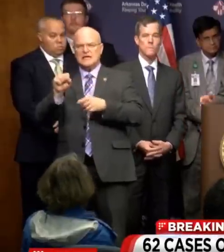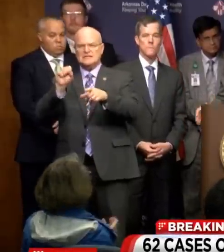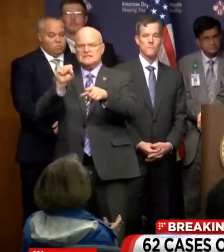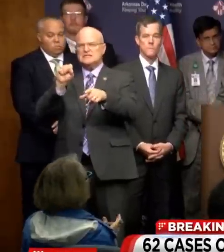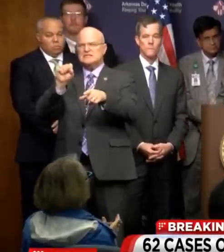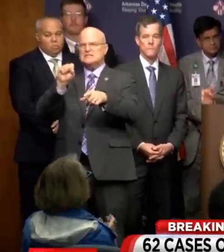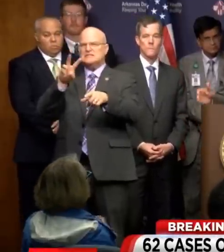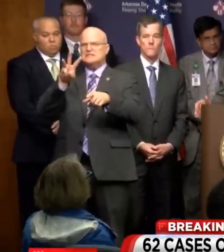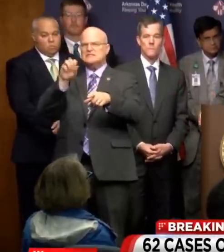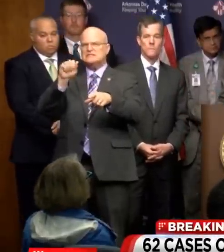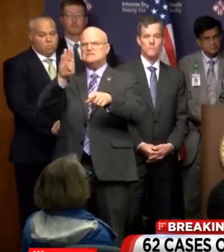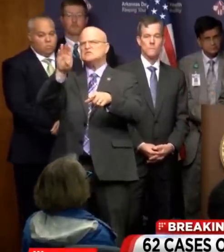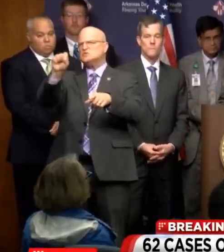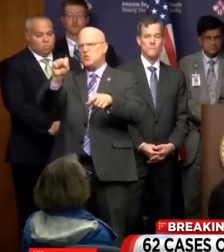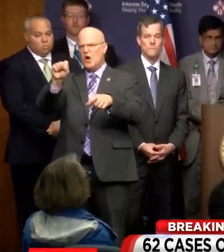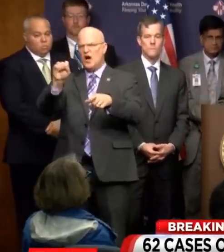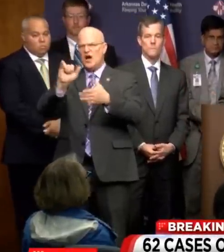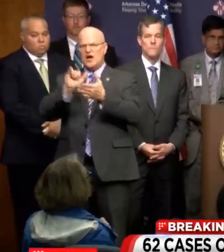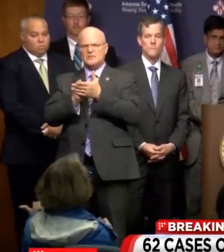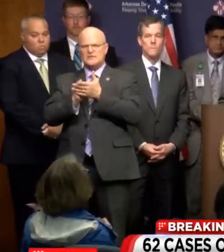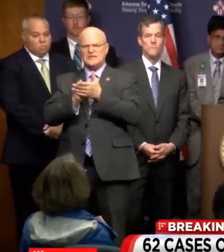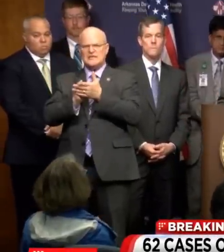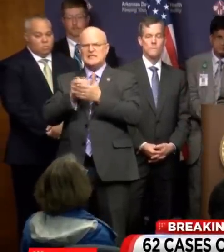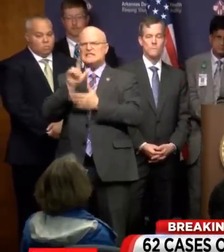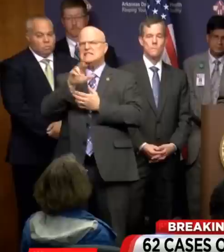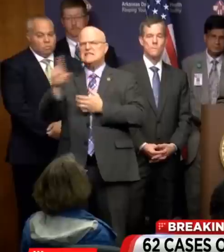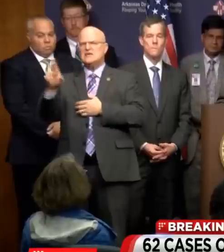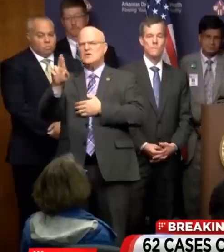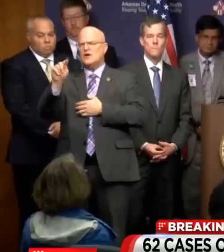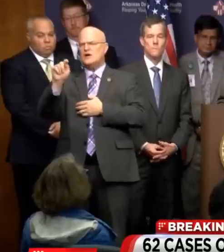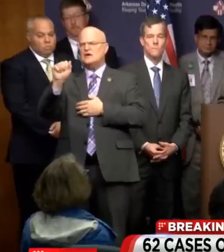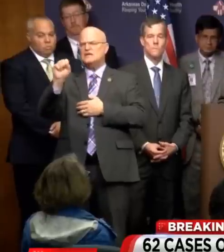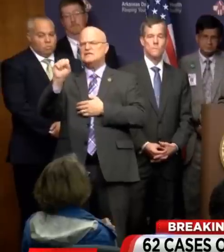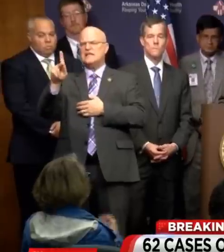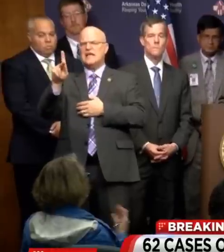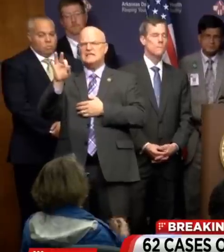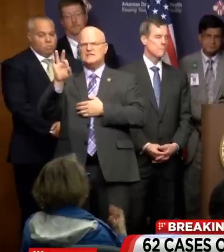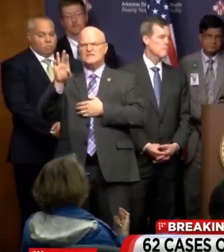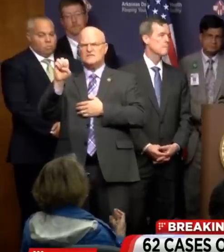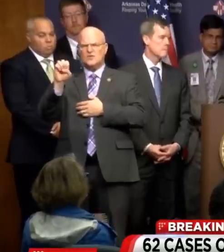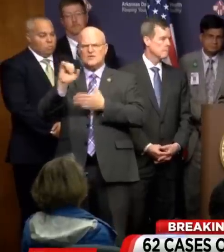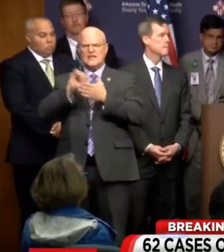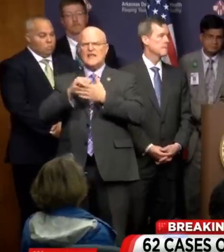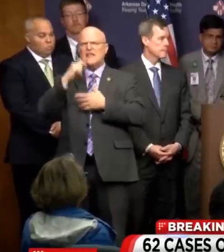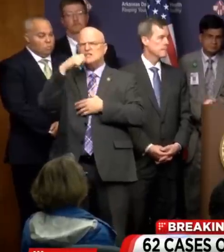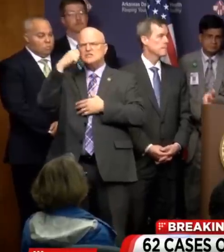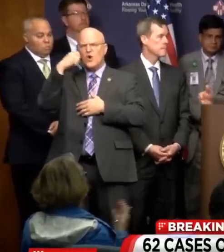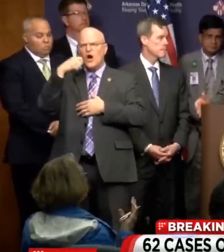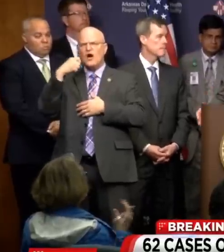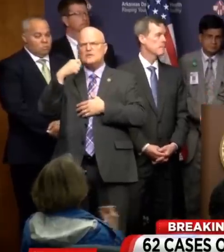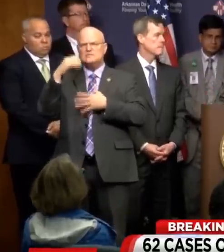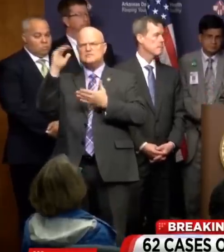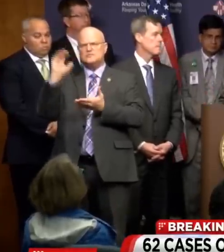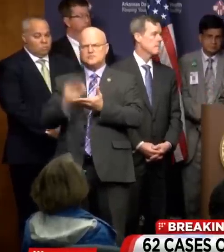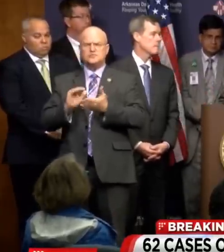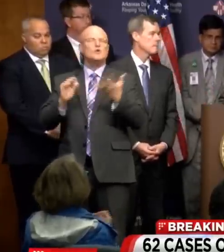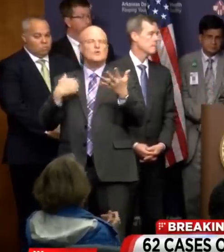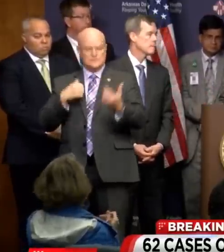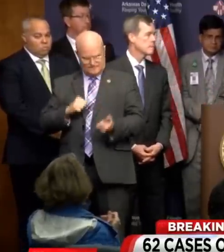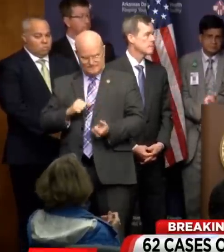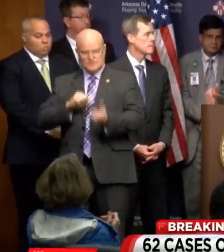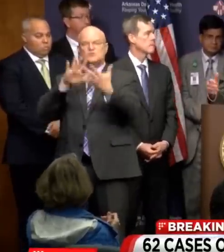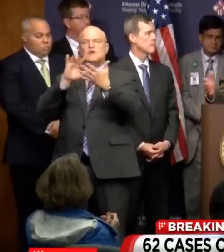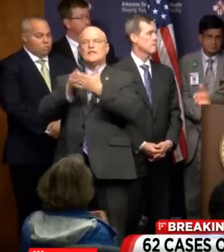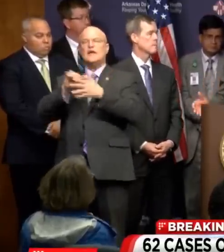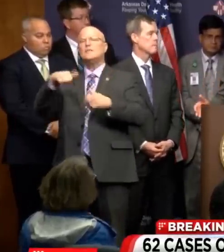someone swabs. Said today the Little Rock Task Force that swabs were. Yes, and we're working to address that issue,